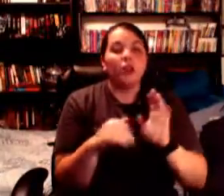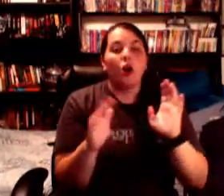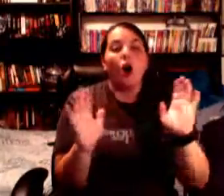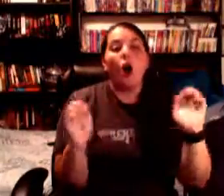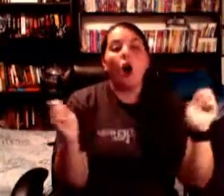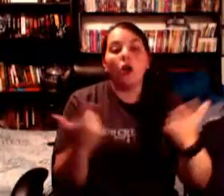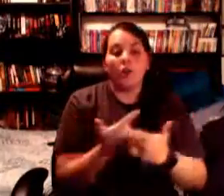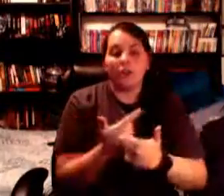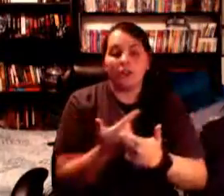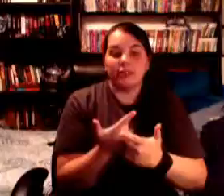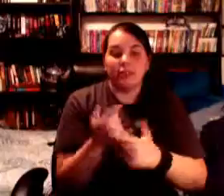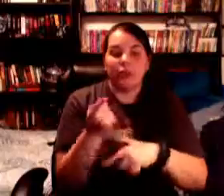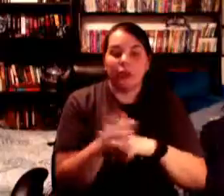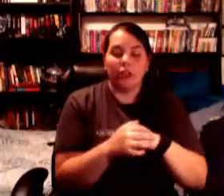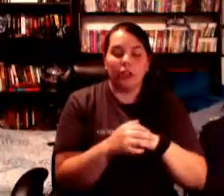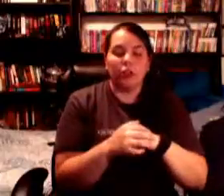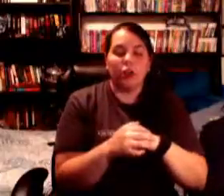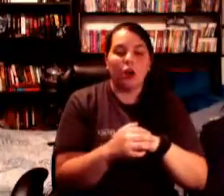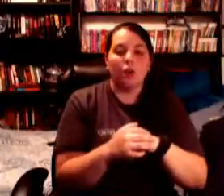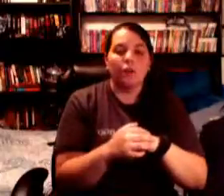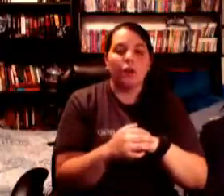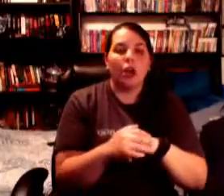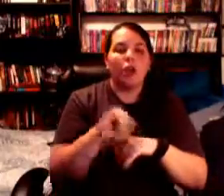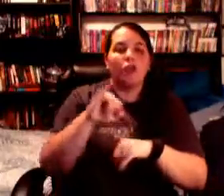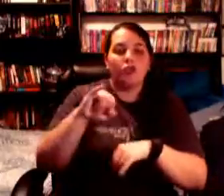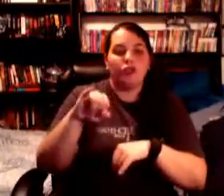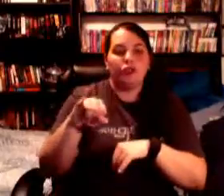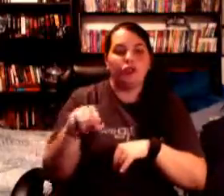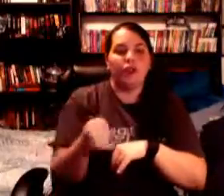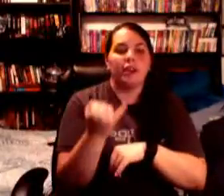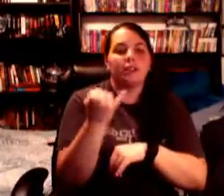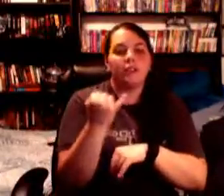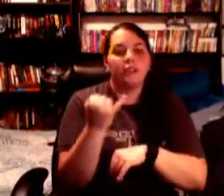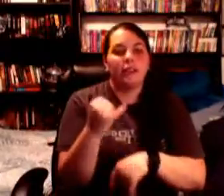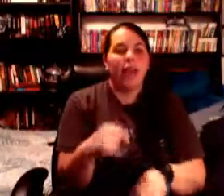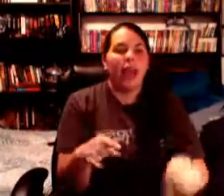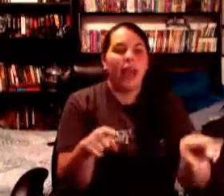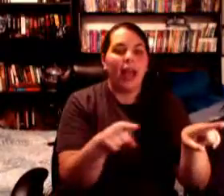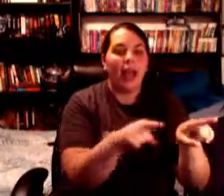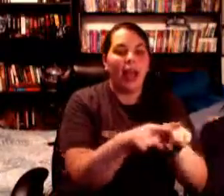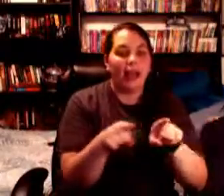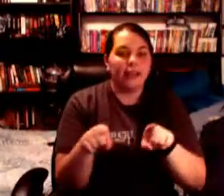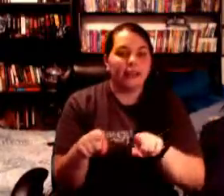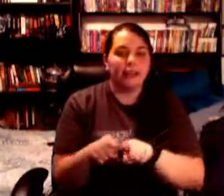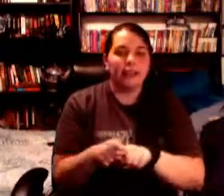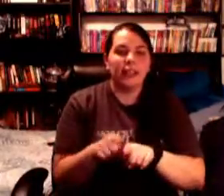Then all of us, including the adults, will go, just